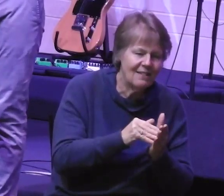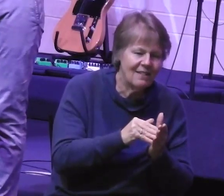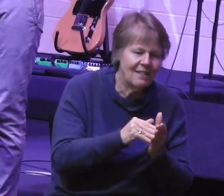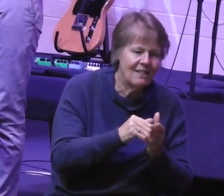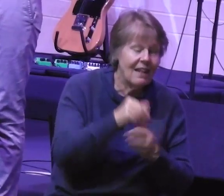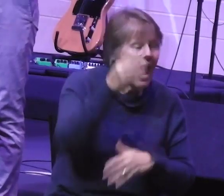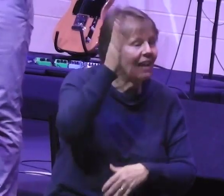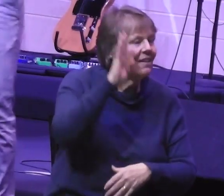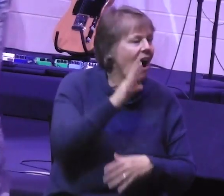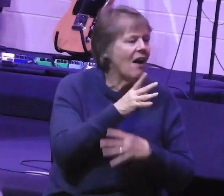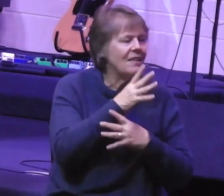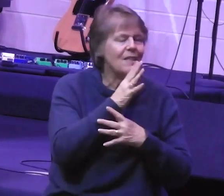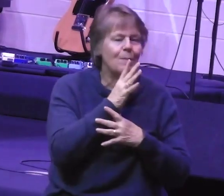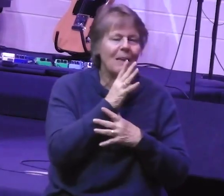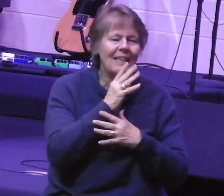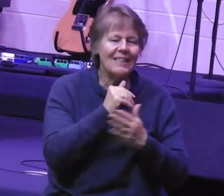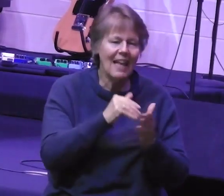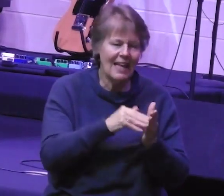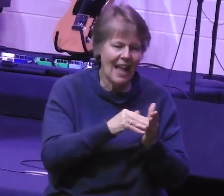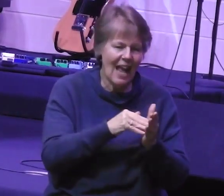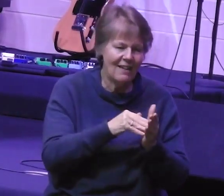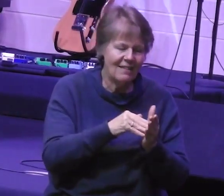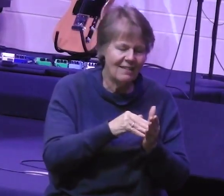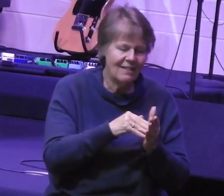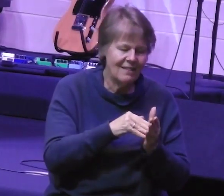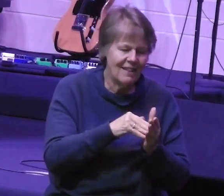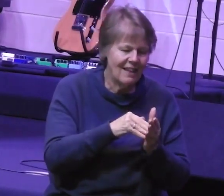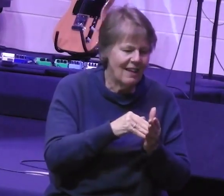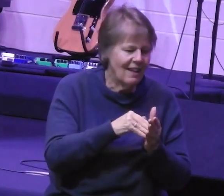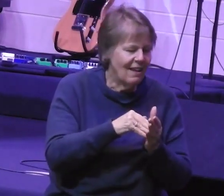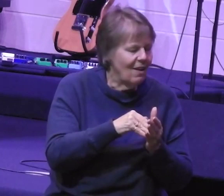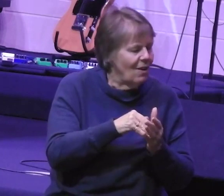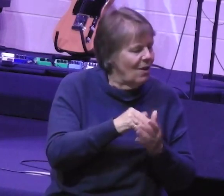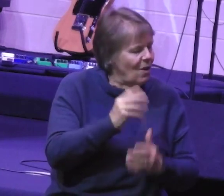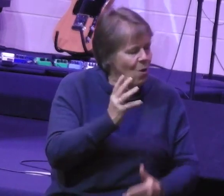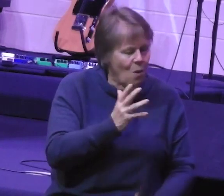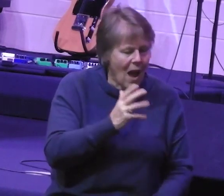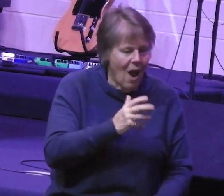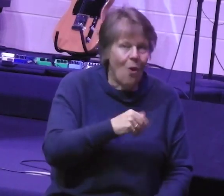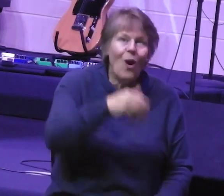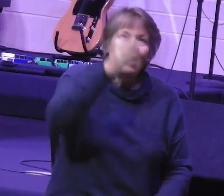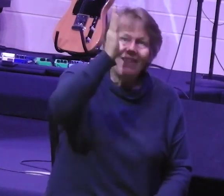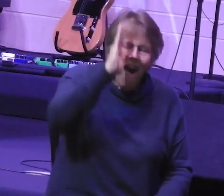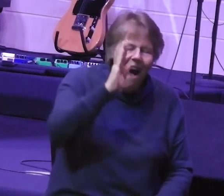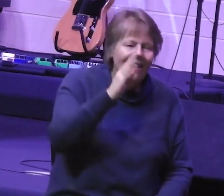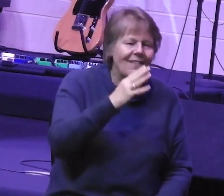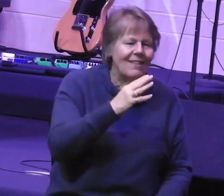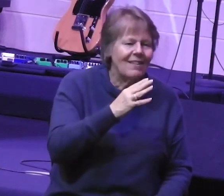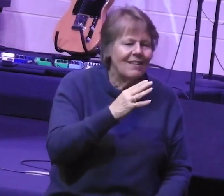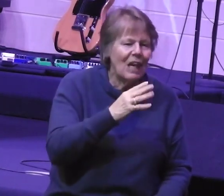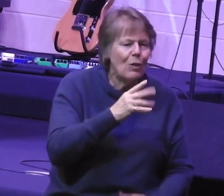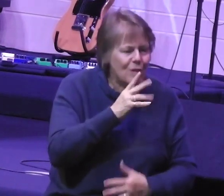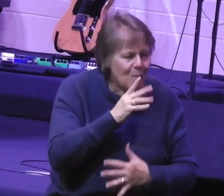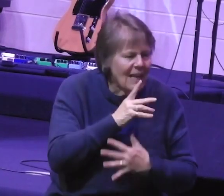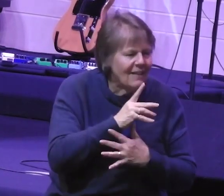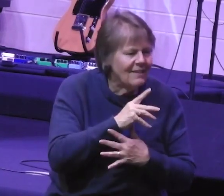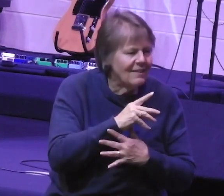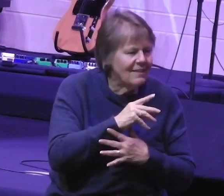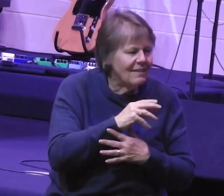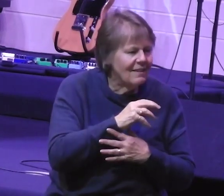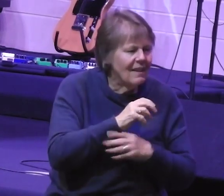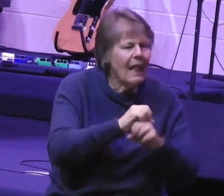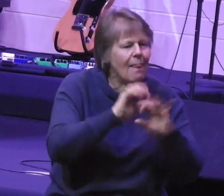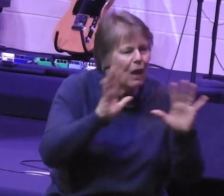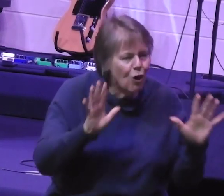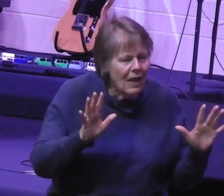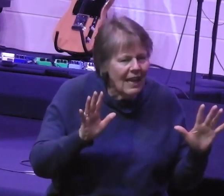God speaks again. Sorry. And let me just talk about clarity. A God who actually speaks. Like so many other ancient religions,